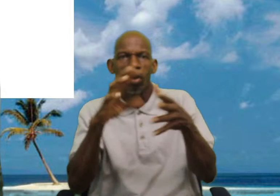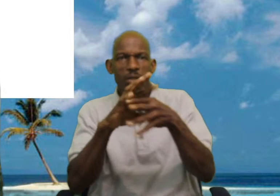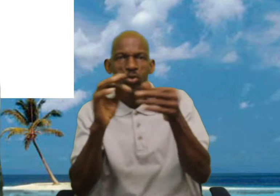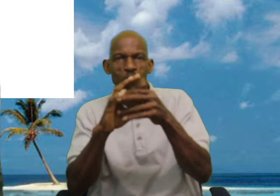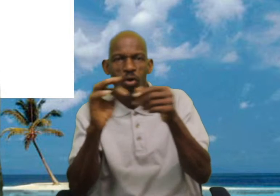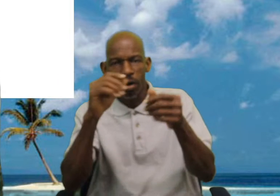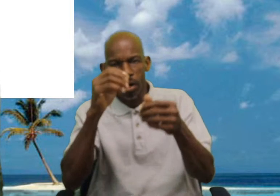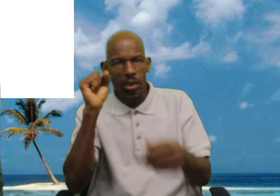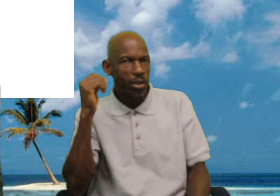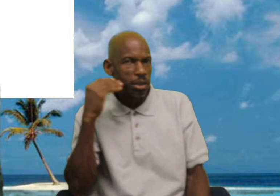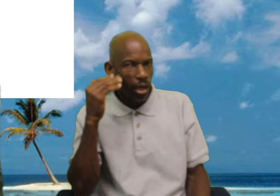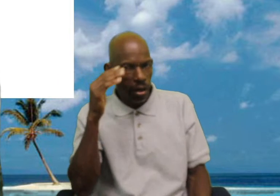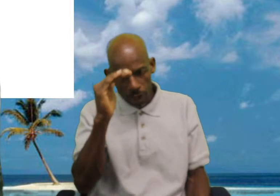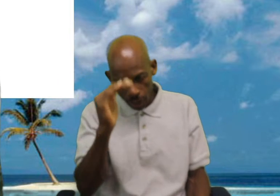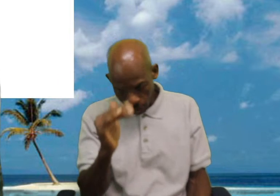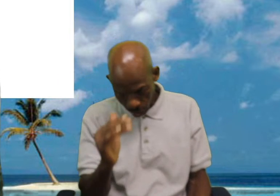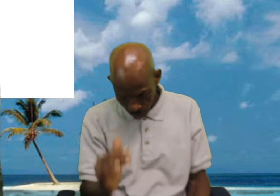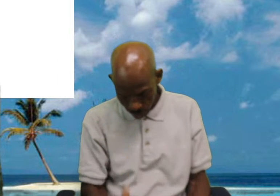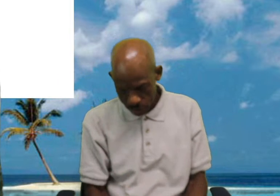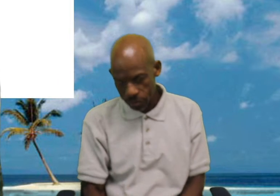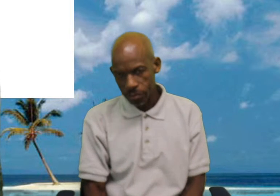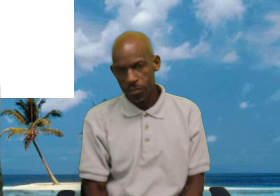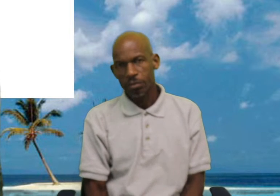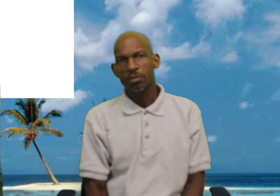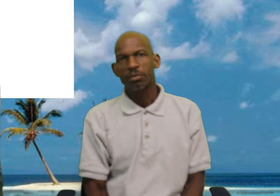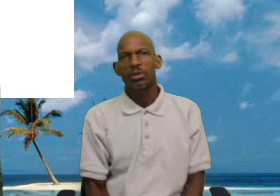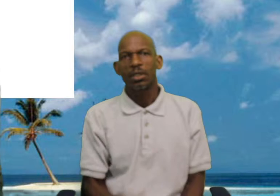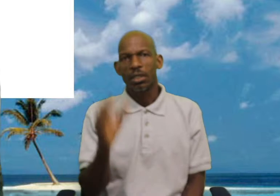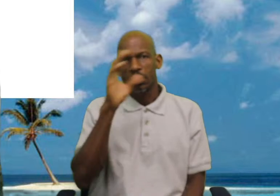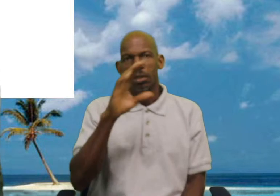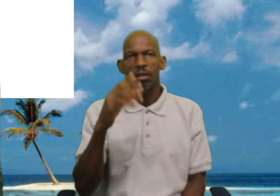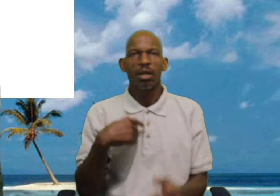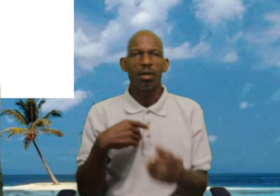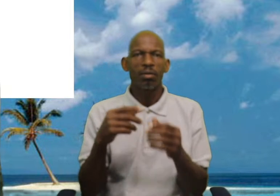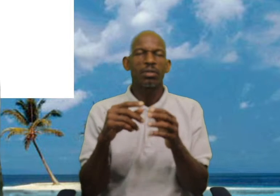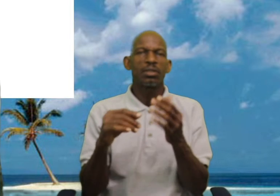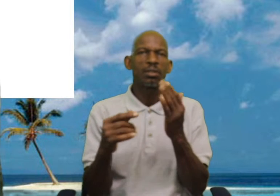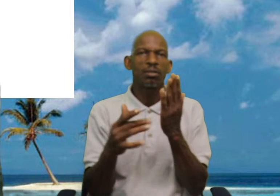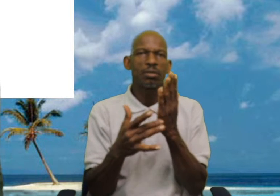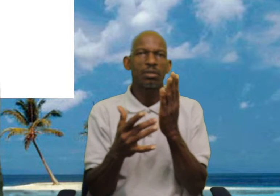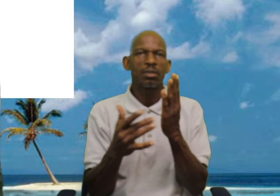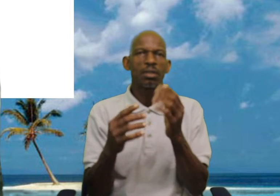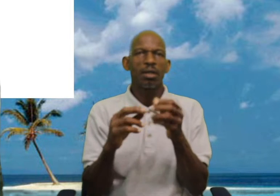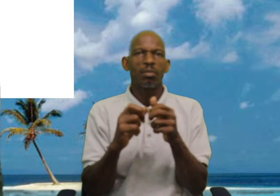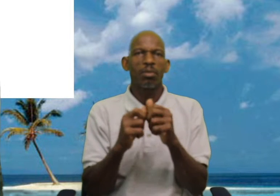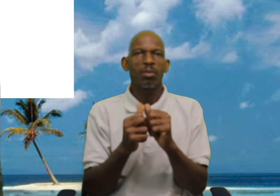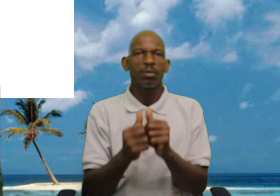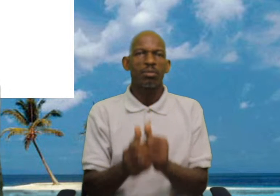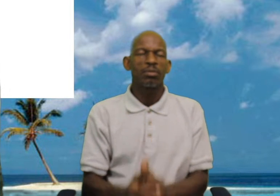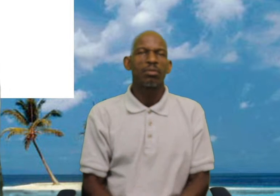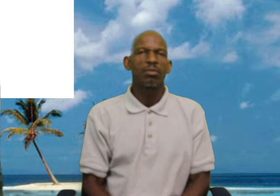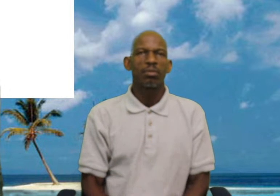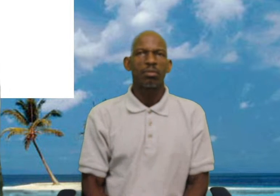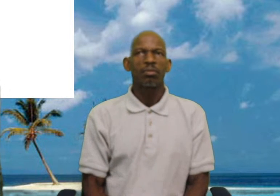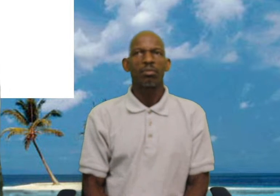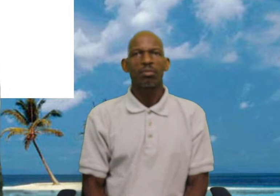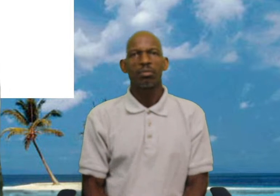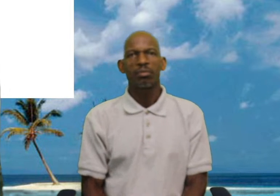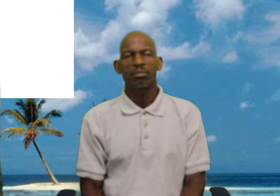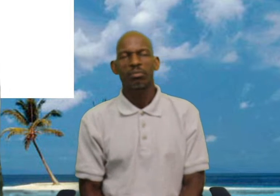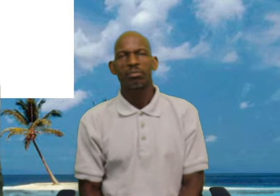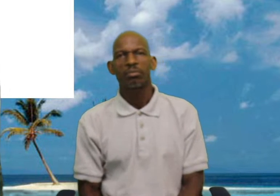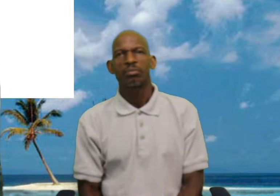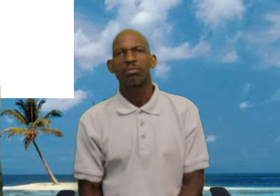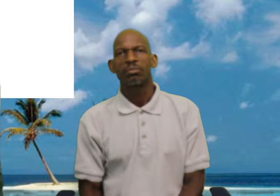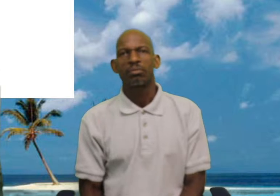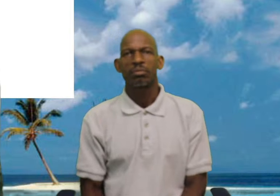Okay, I'm seeing Sharon is getting some problems getting in. I don't know. I'm seeing more than one devices. Sharon Maniram. All